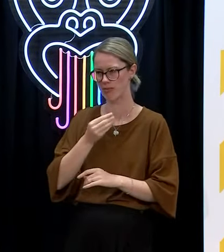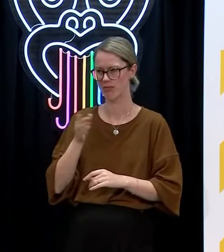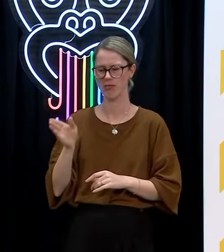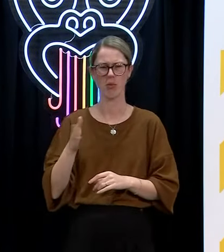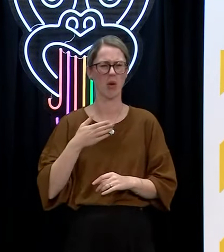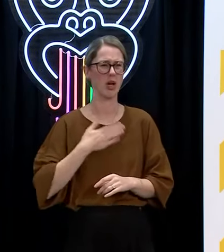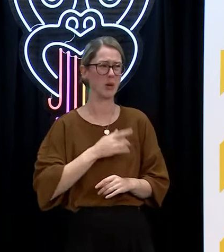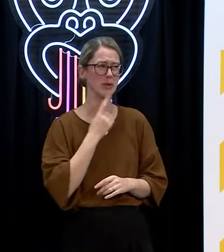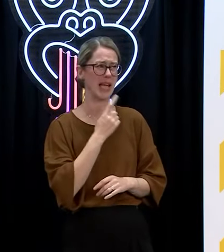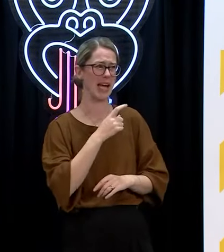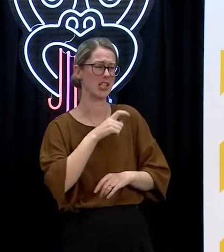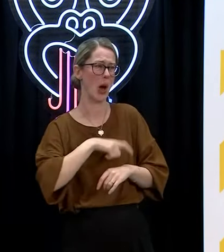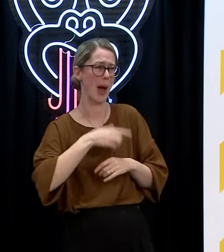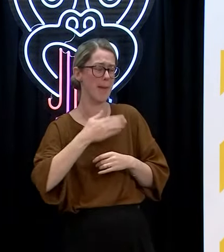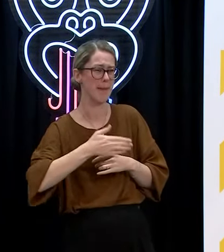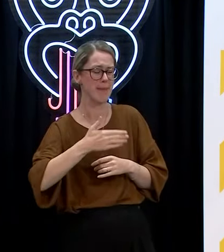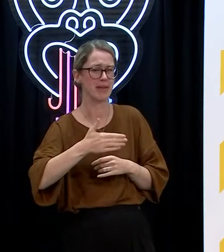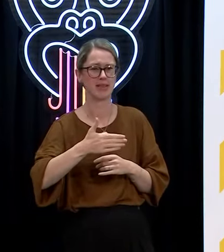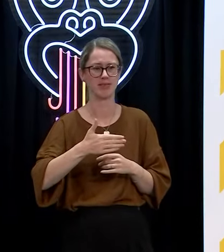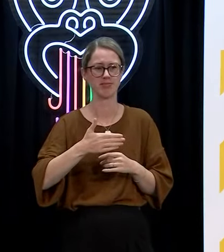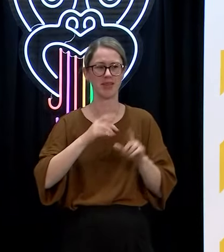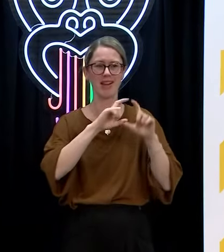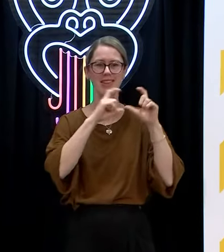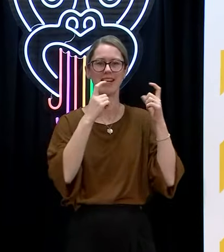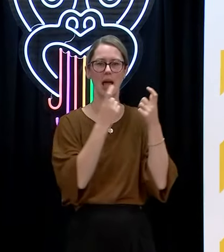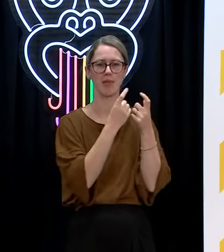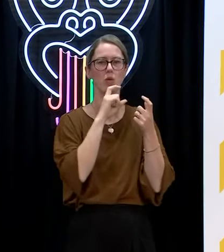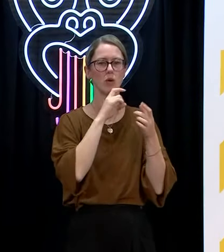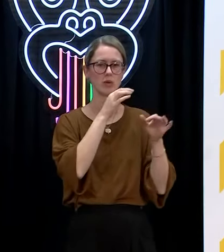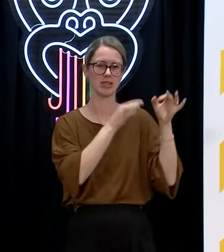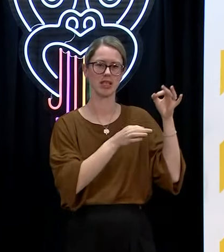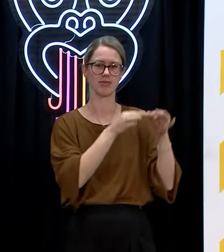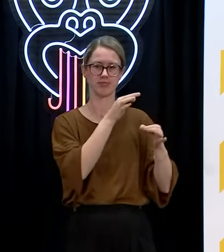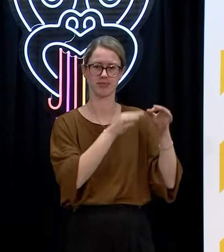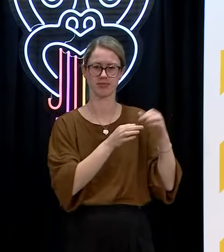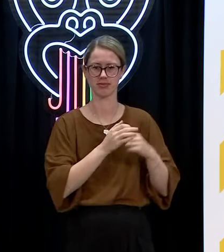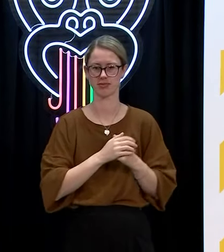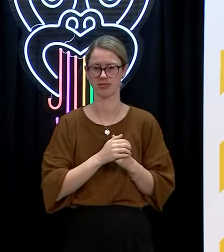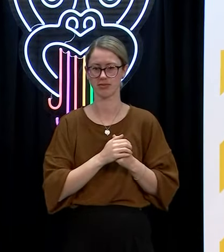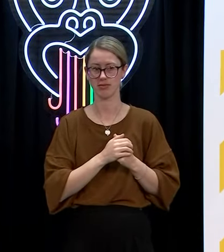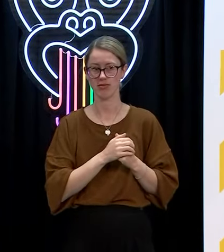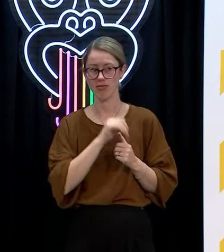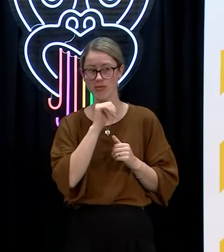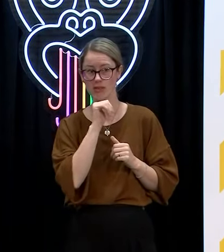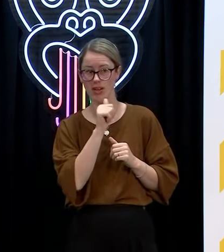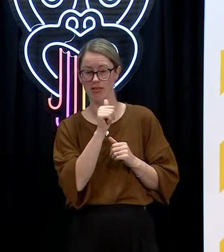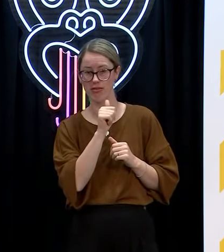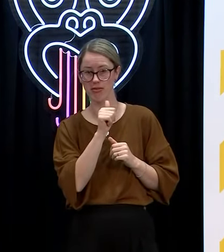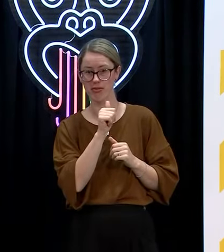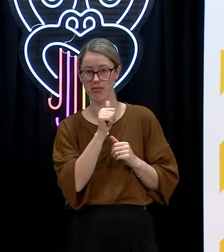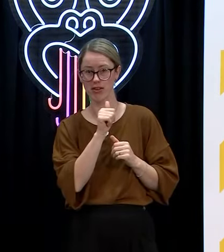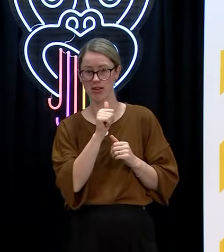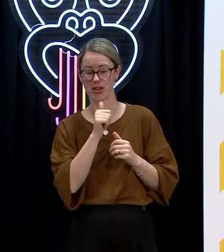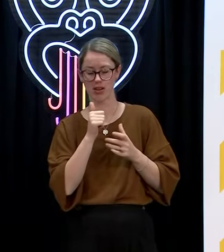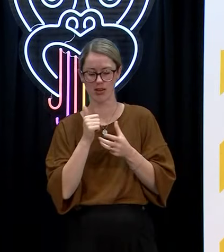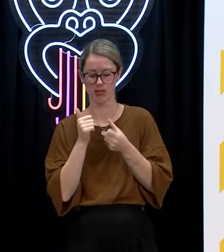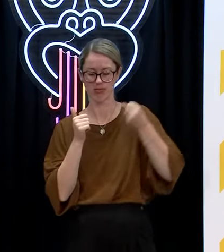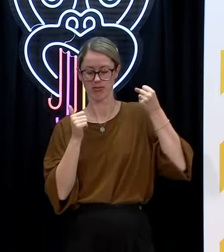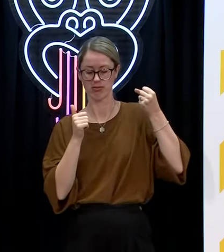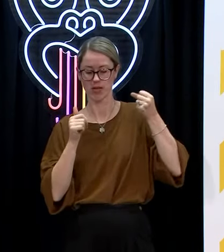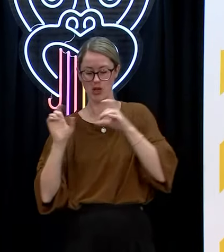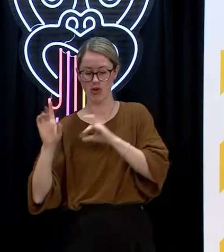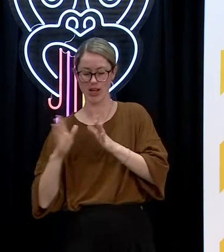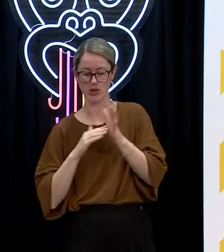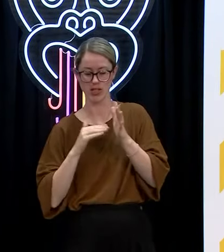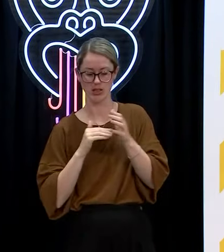want to put a particular timetable on it. That's one of the things that the Cabinet will have to make a decision on if we are extending the suspension, and